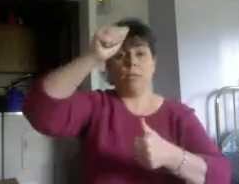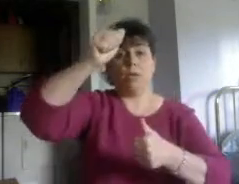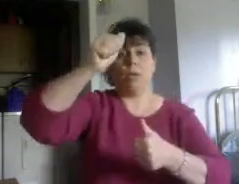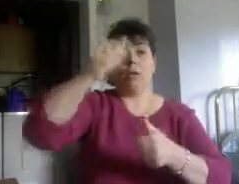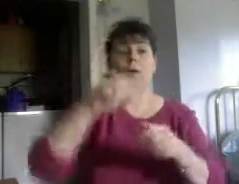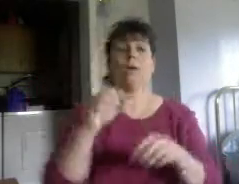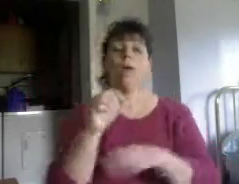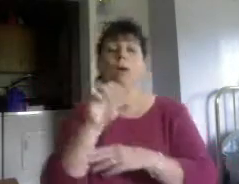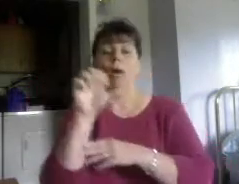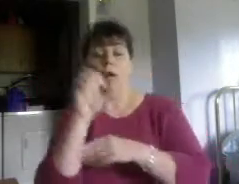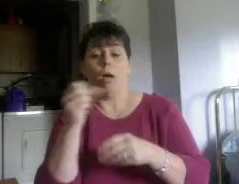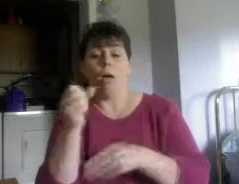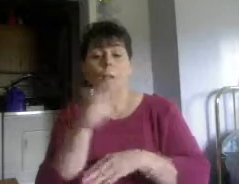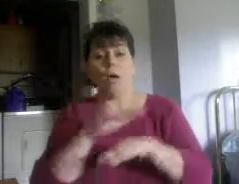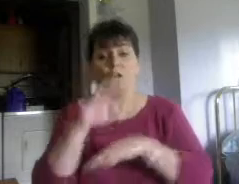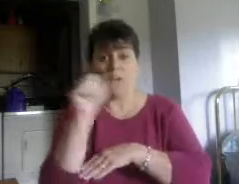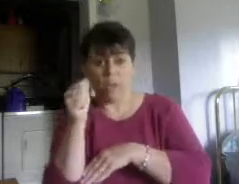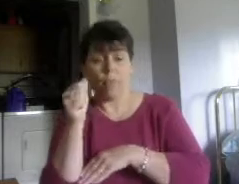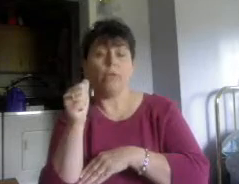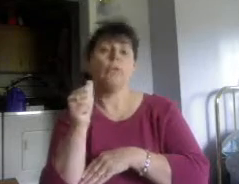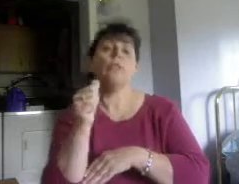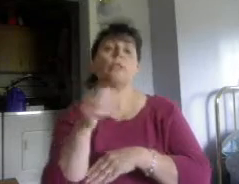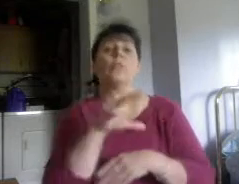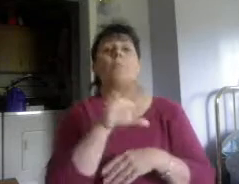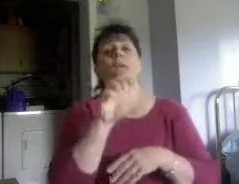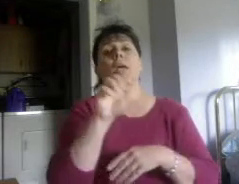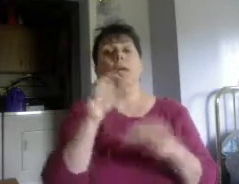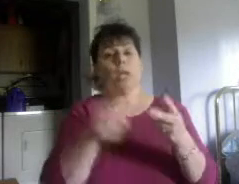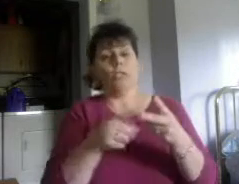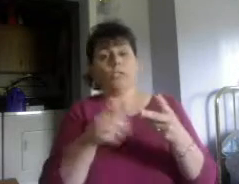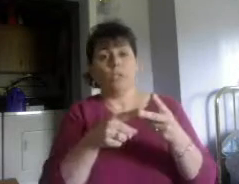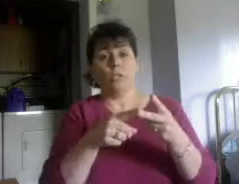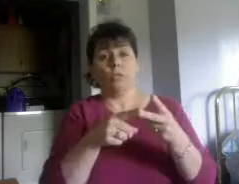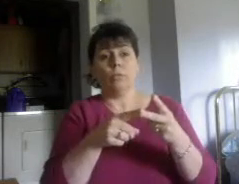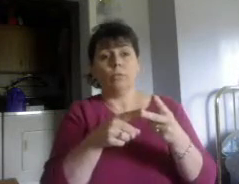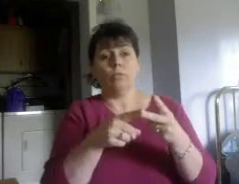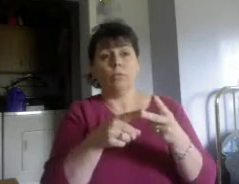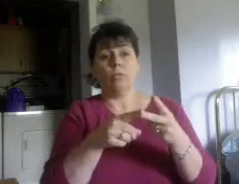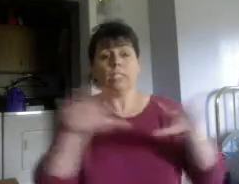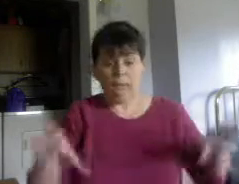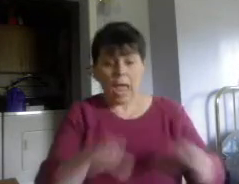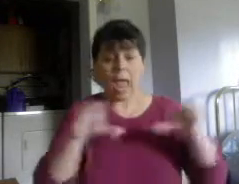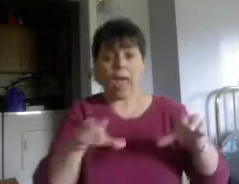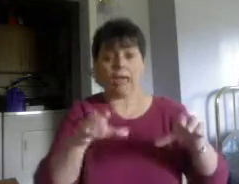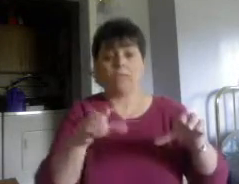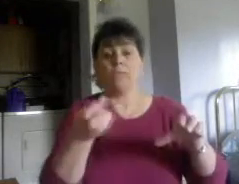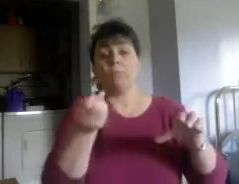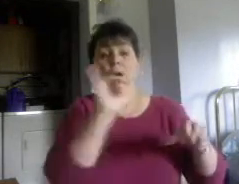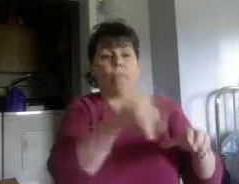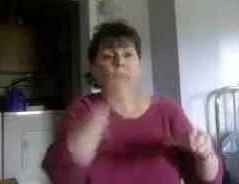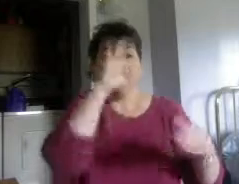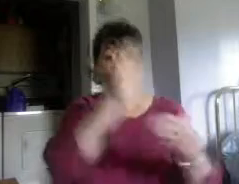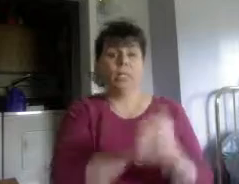to implement or act on that belief. Peter Bell has developed a curriculum for African American